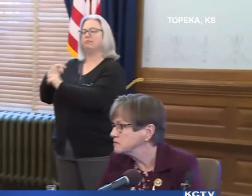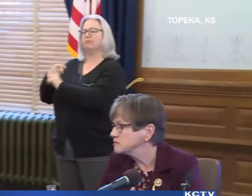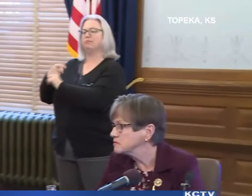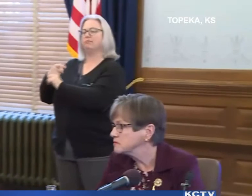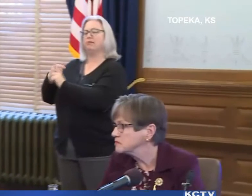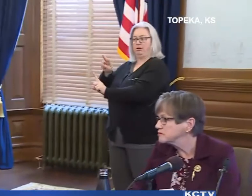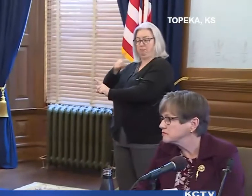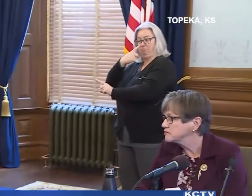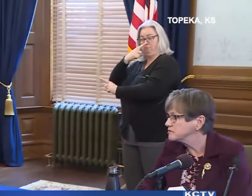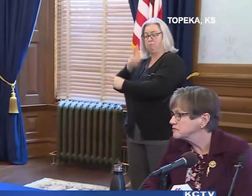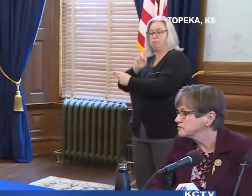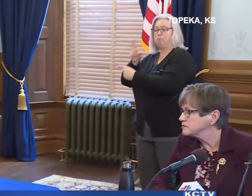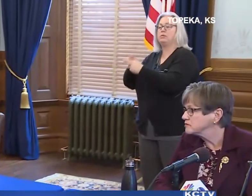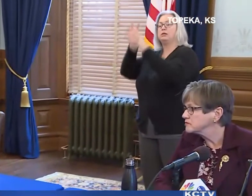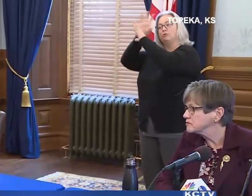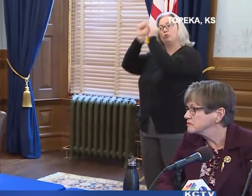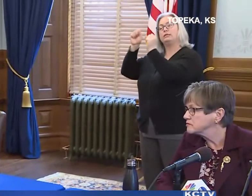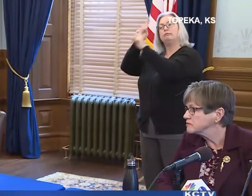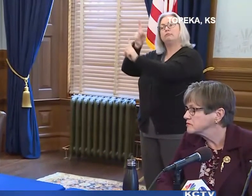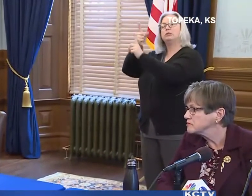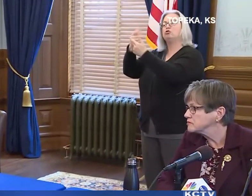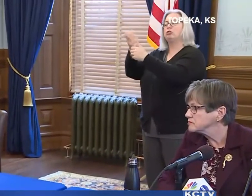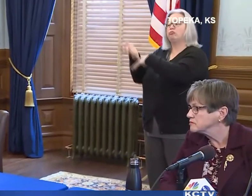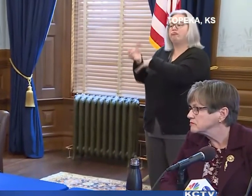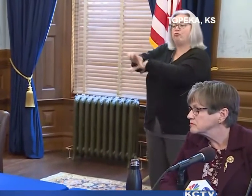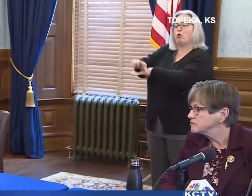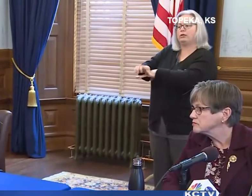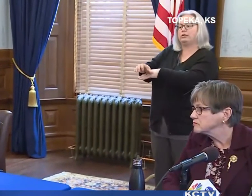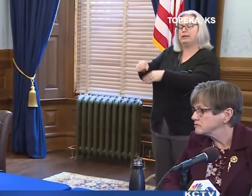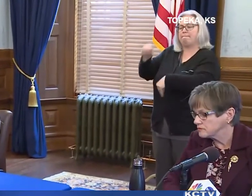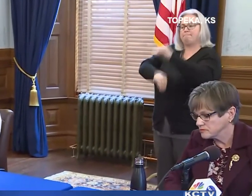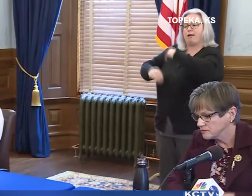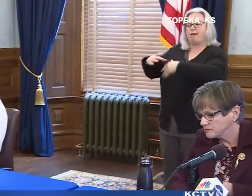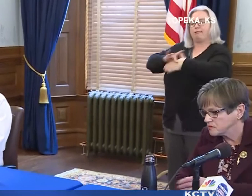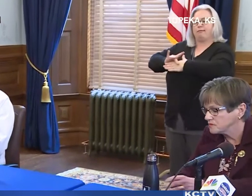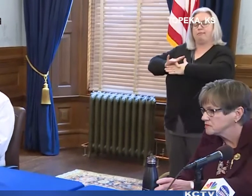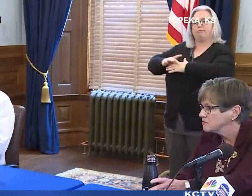president's initiative to try to force packing plants to stay open?